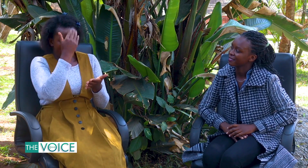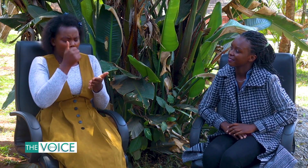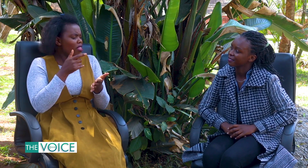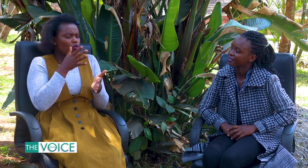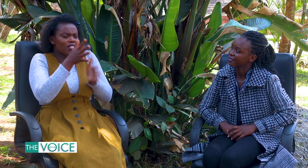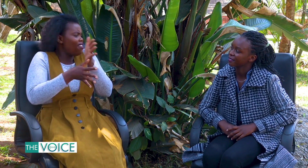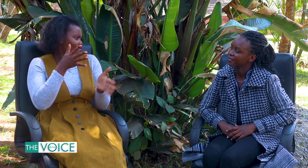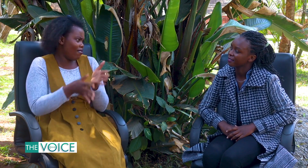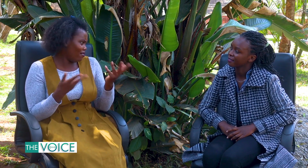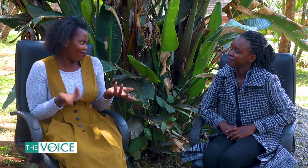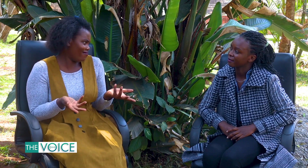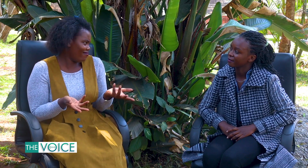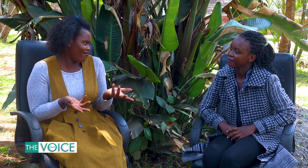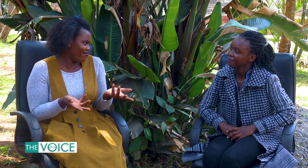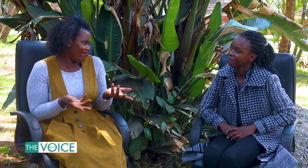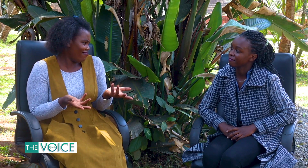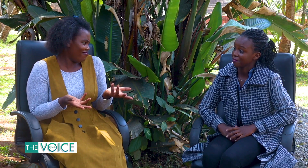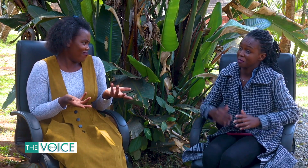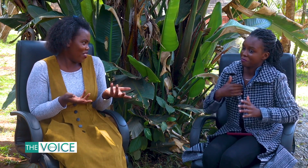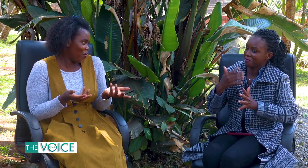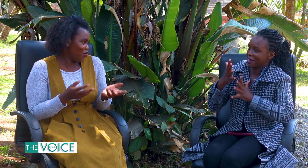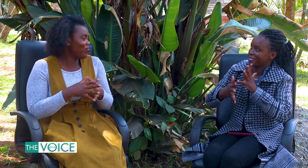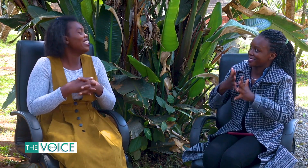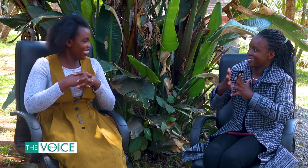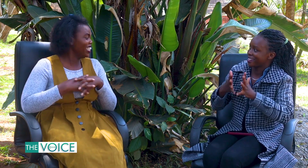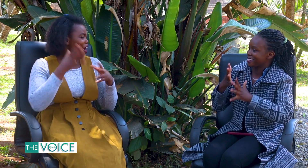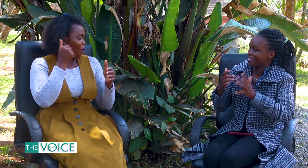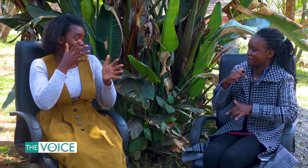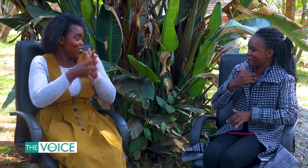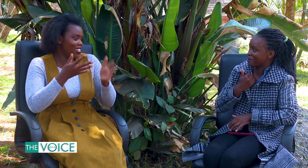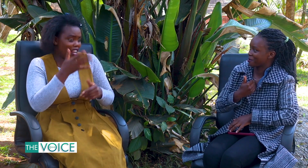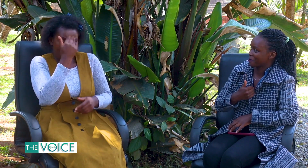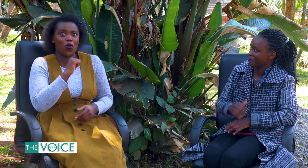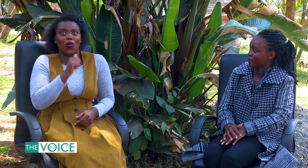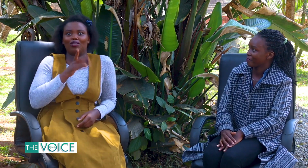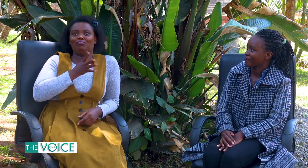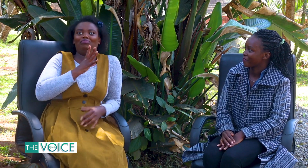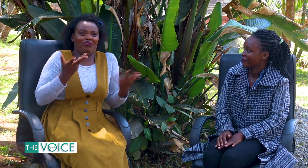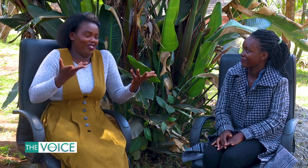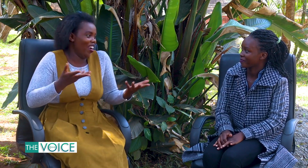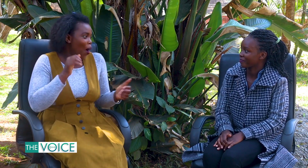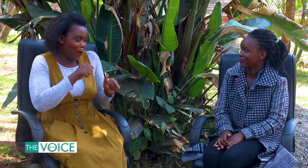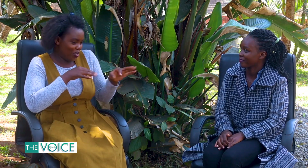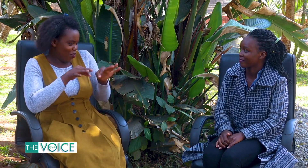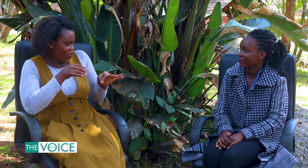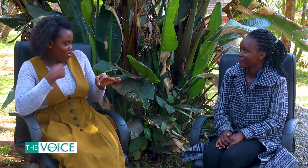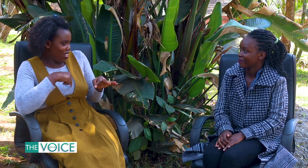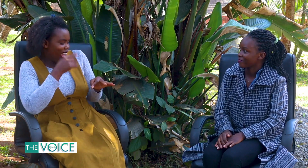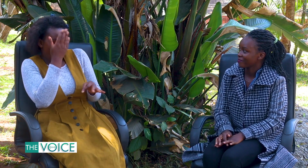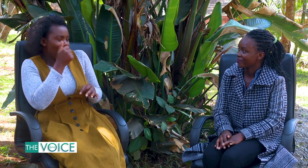tell us, why do you sign, or why were you given that sign name? Please explain to us